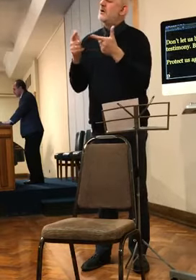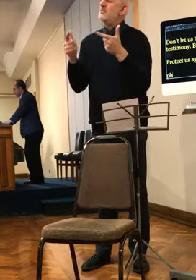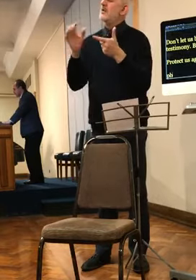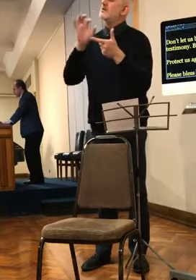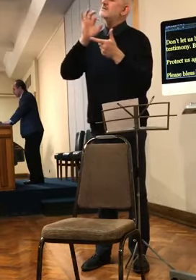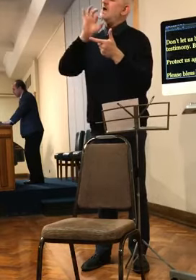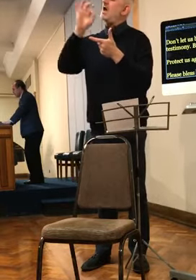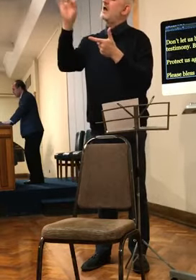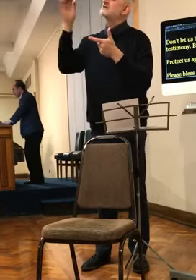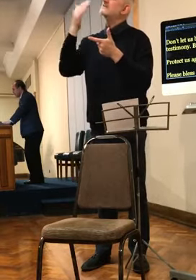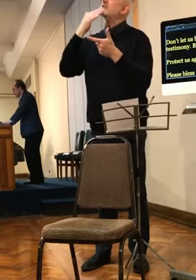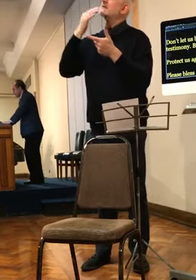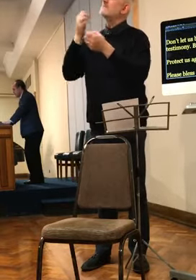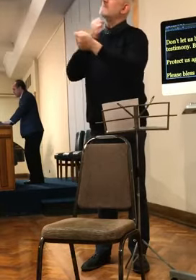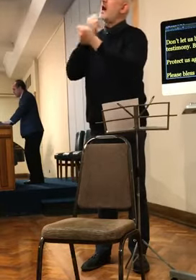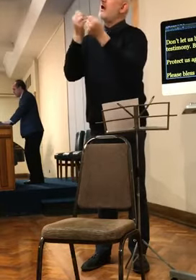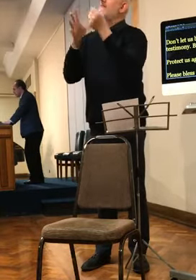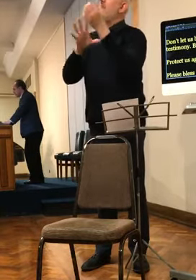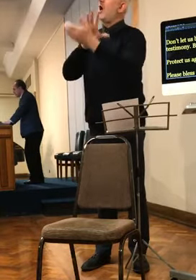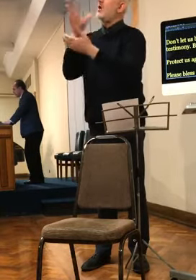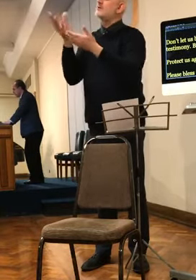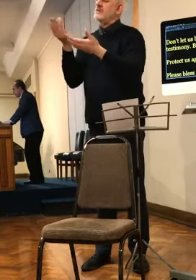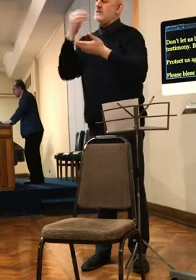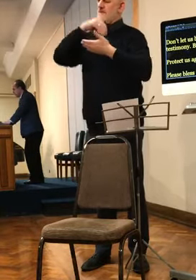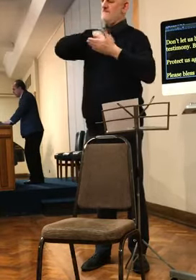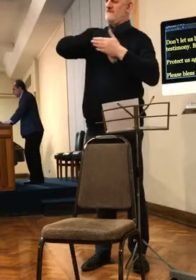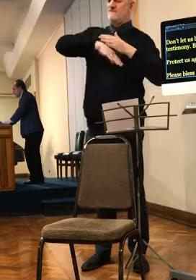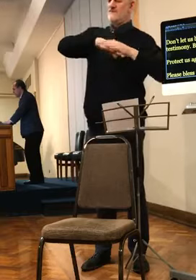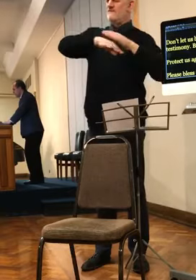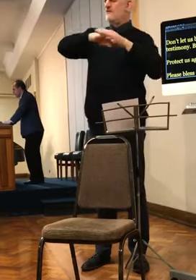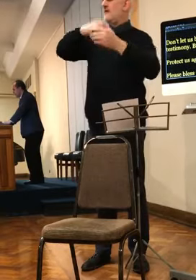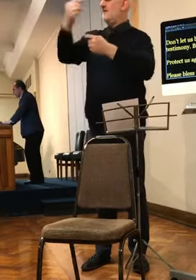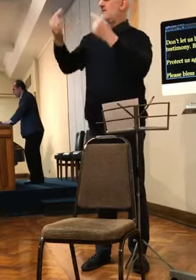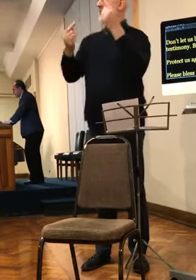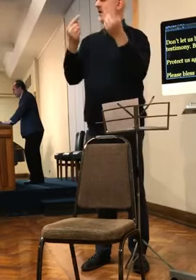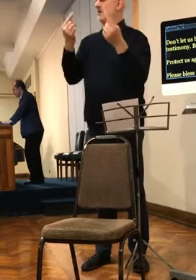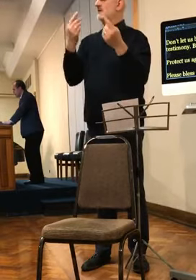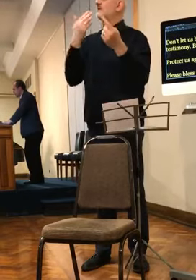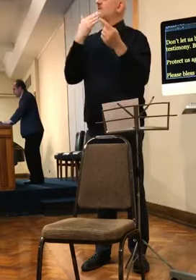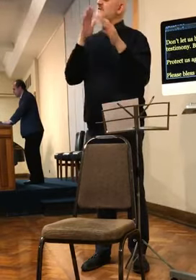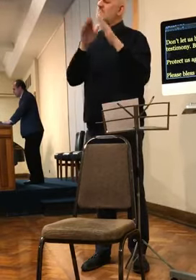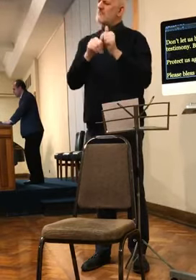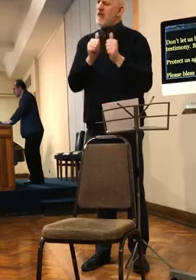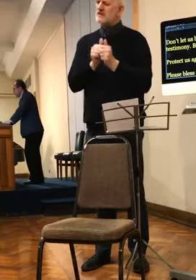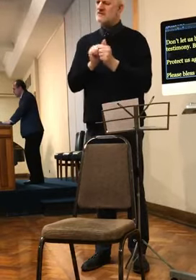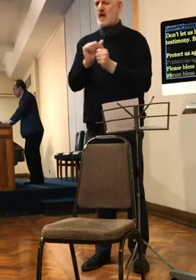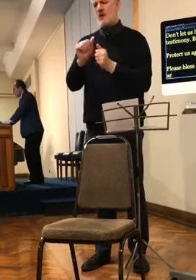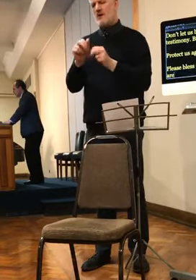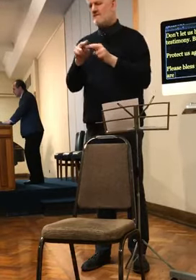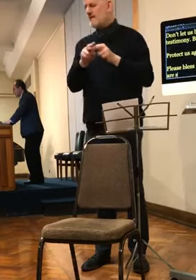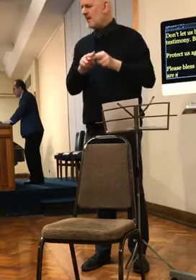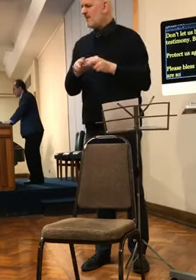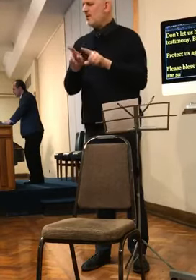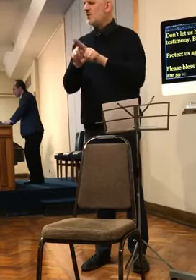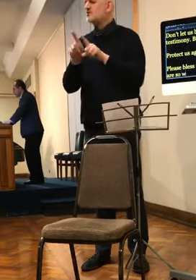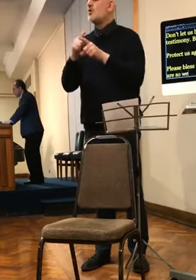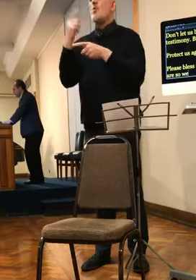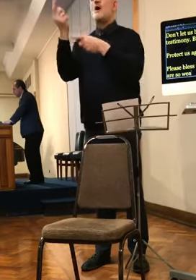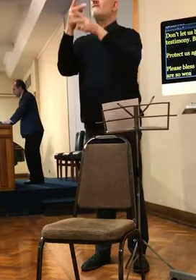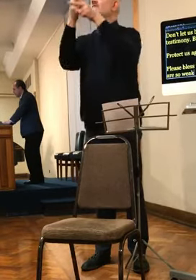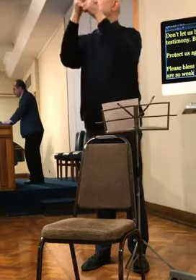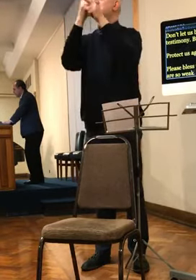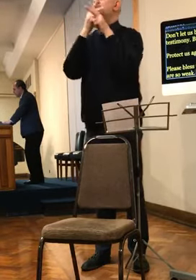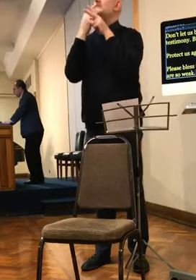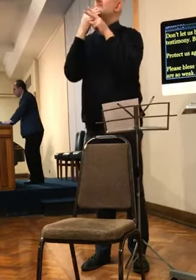Spirit. Bless our families, Lord. Bless every member, every visitor among us, Lord. O Lord, protect us again.